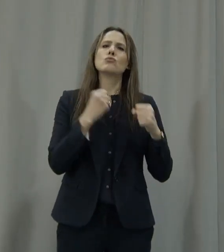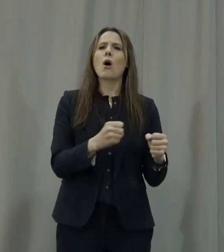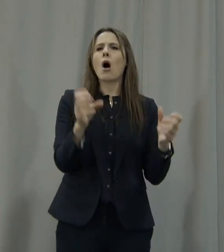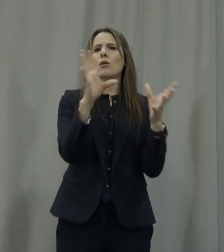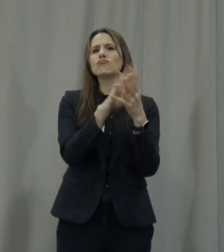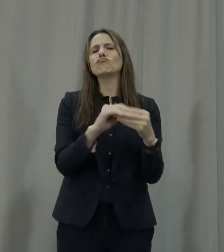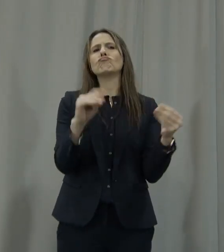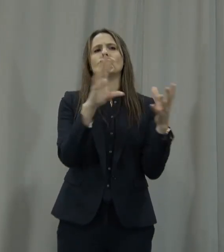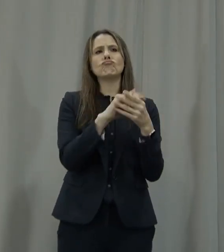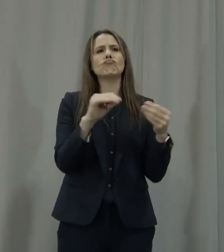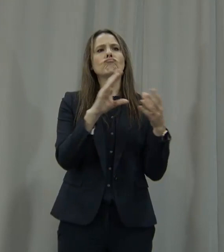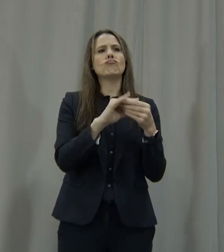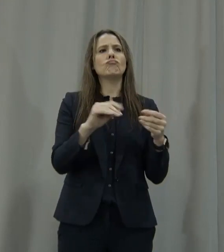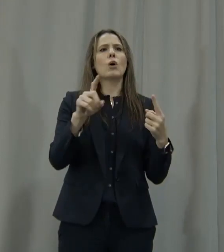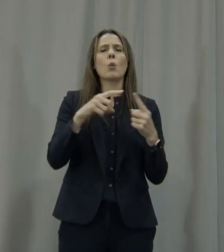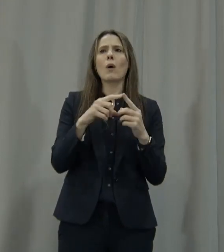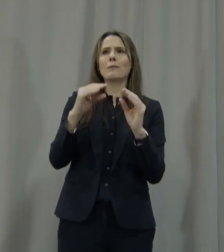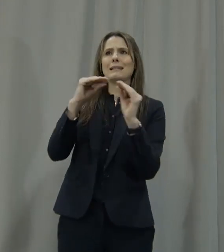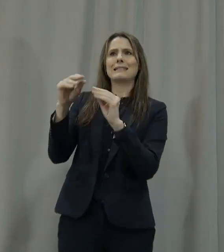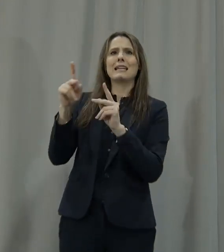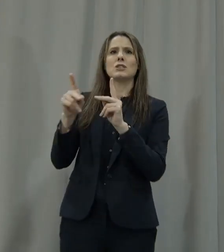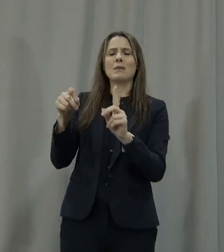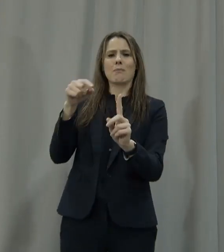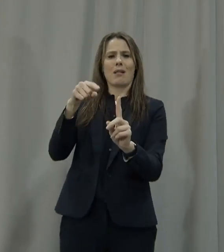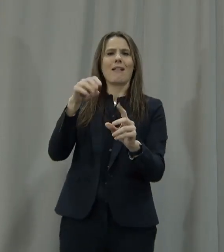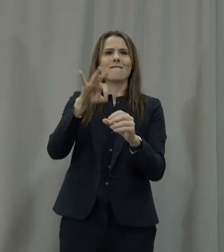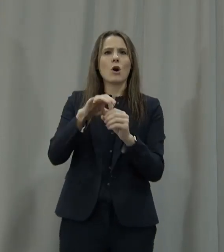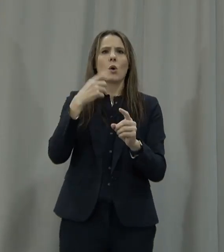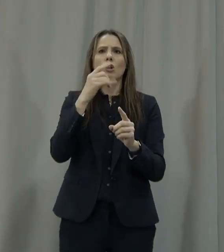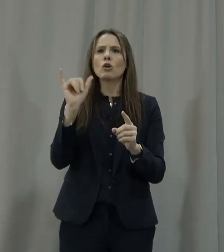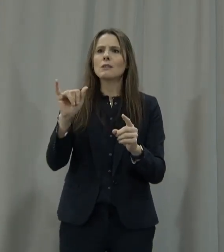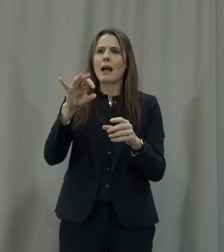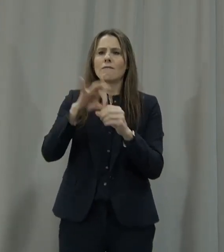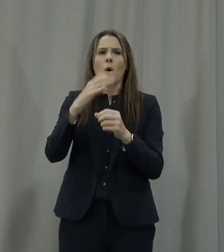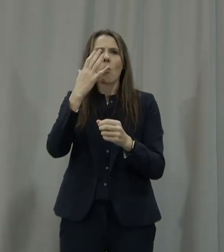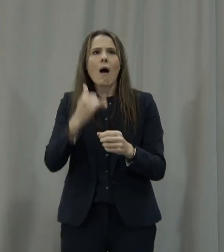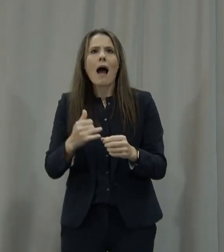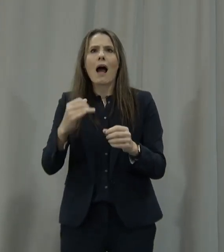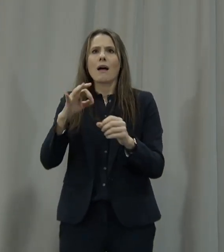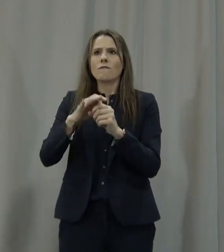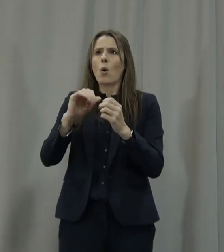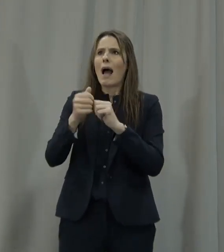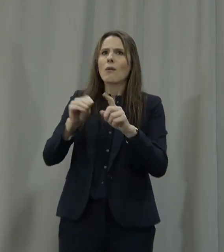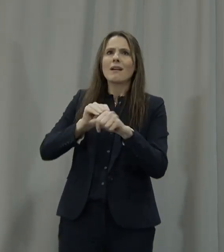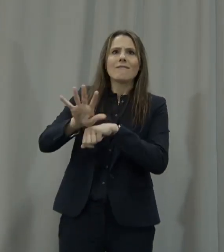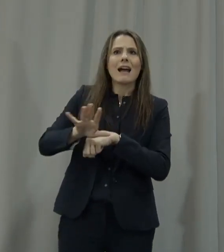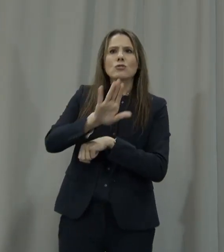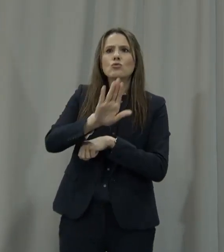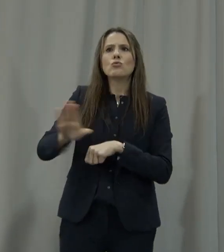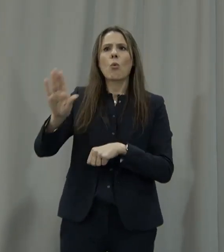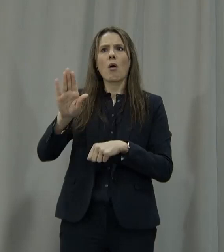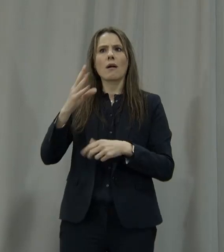in voter education campaigns to connect voting rights with social justice issues.